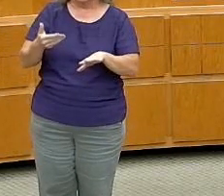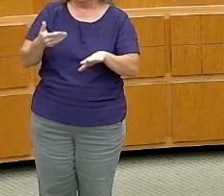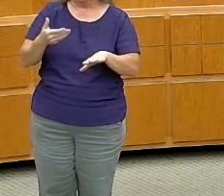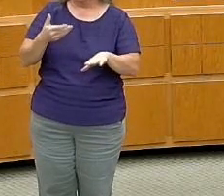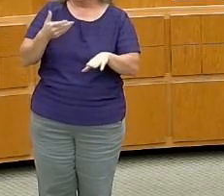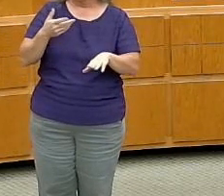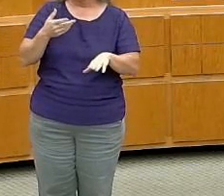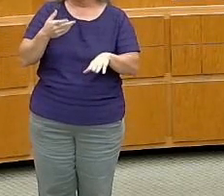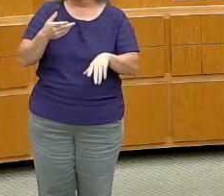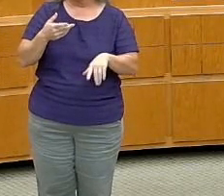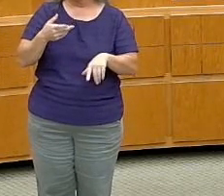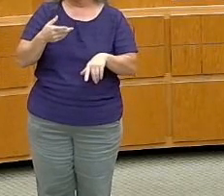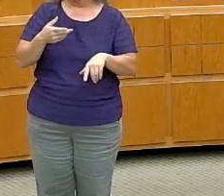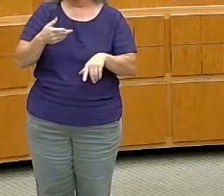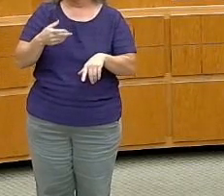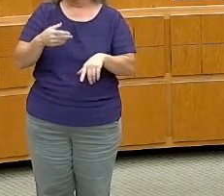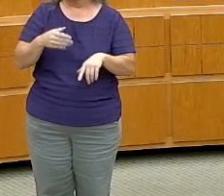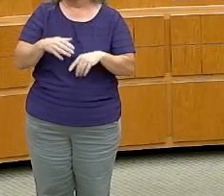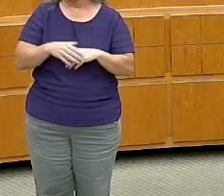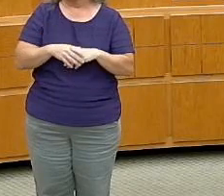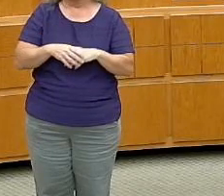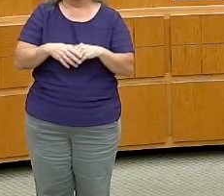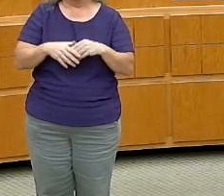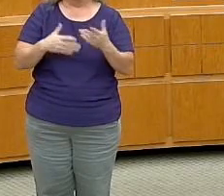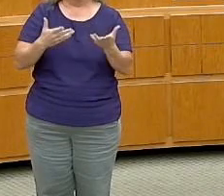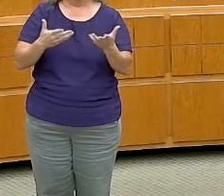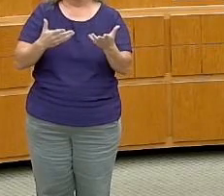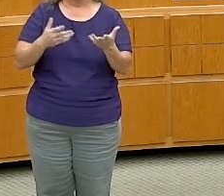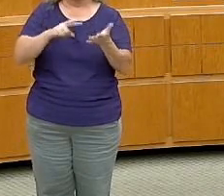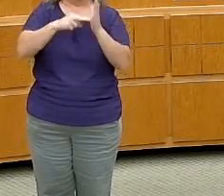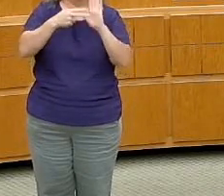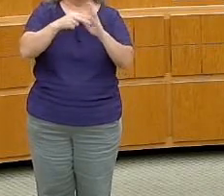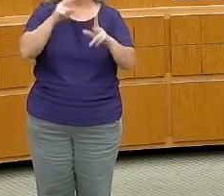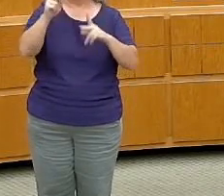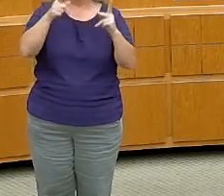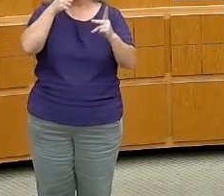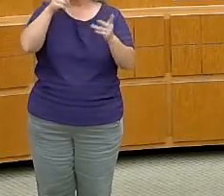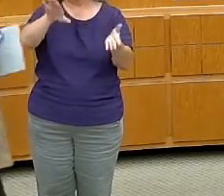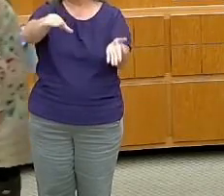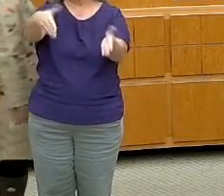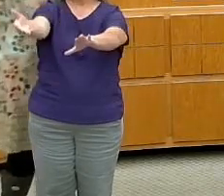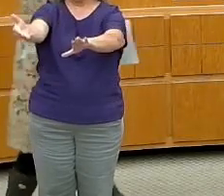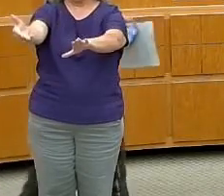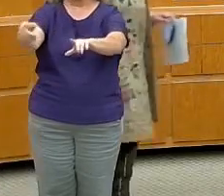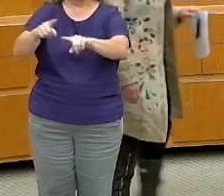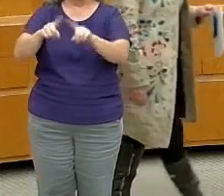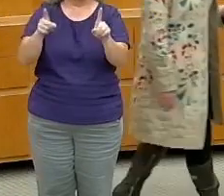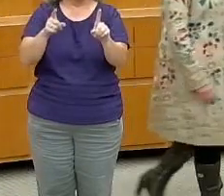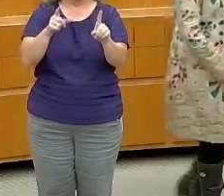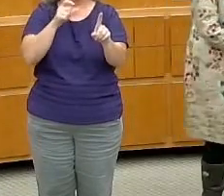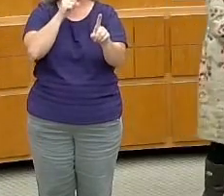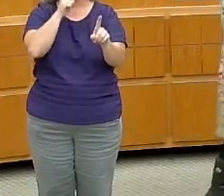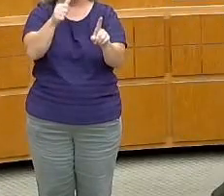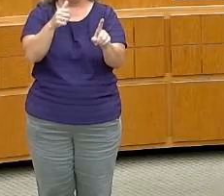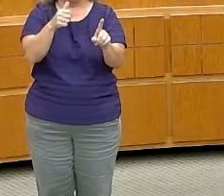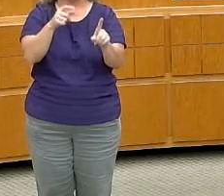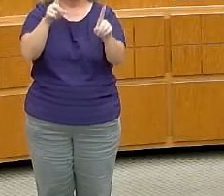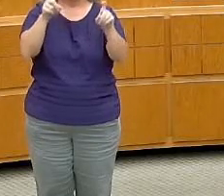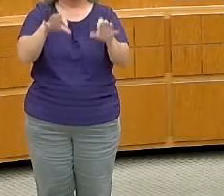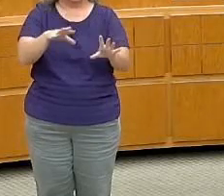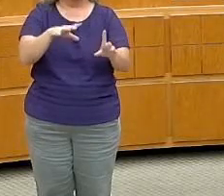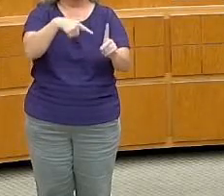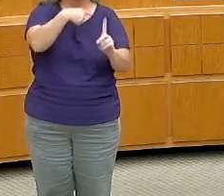either. Or just individuals who have died who have not tested positive but might